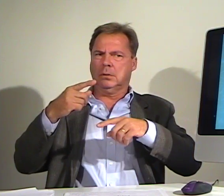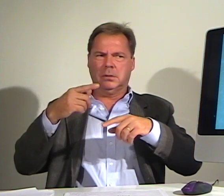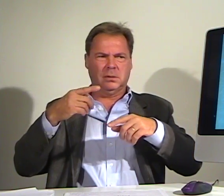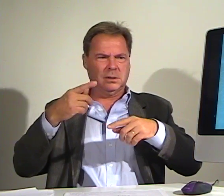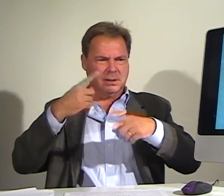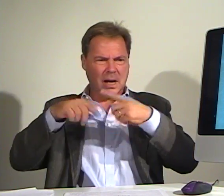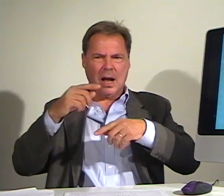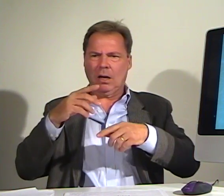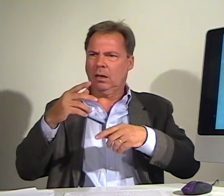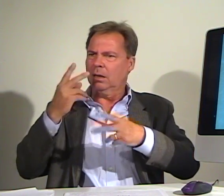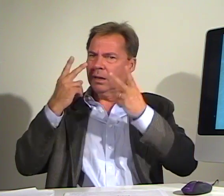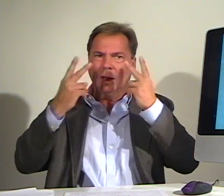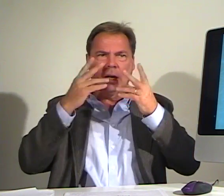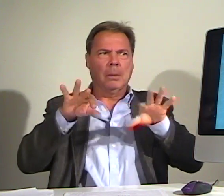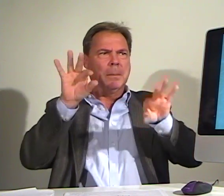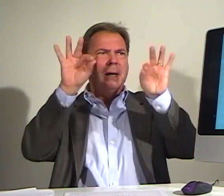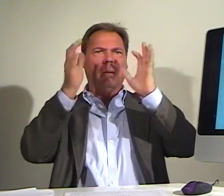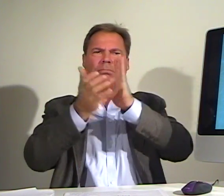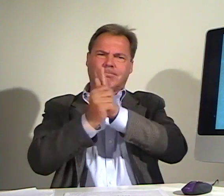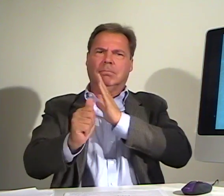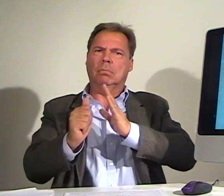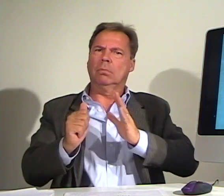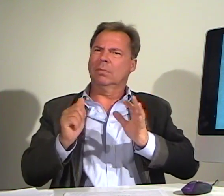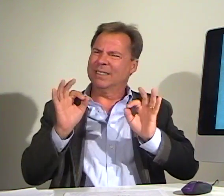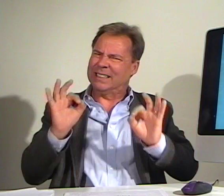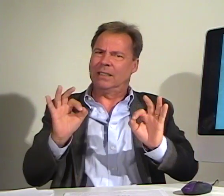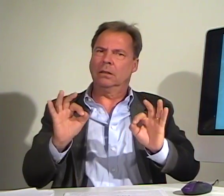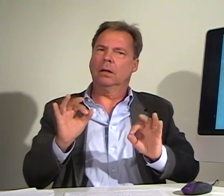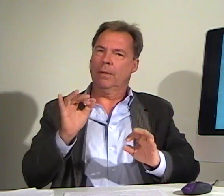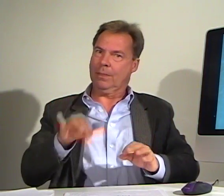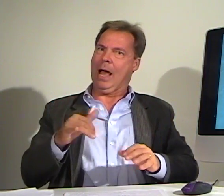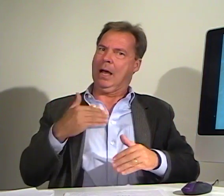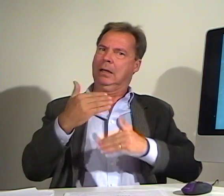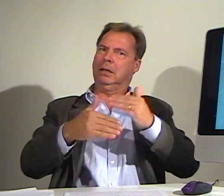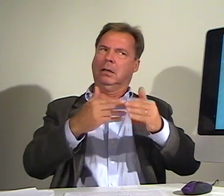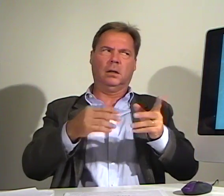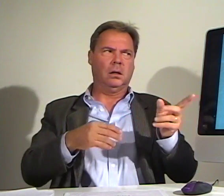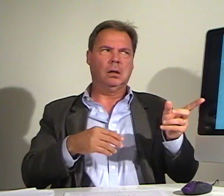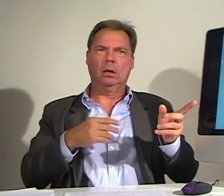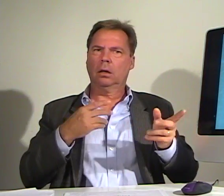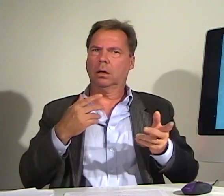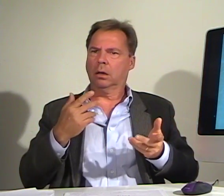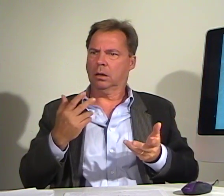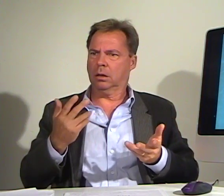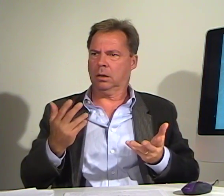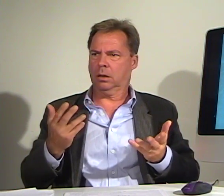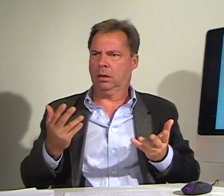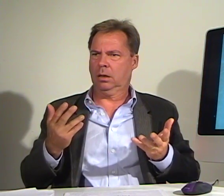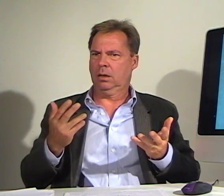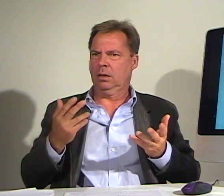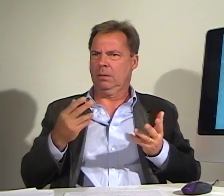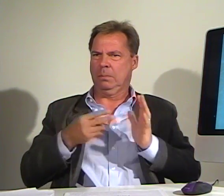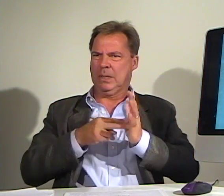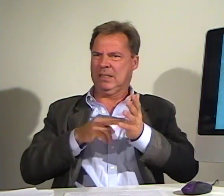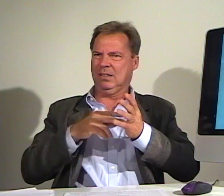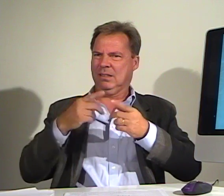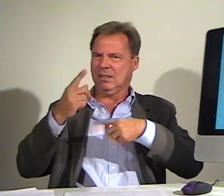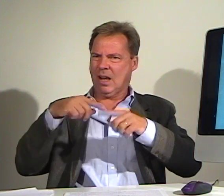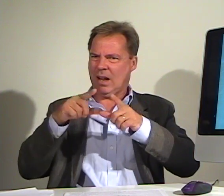or interpret for them. We need to have deaf youth really pick up on their identity, increase their feeling of